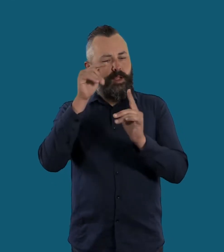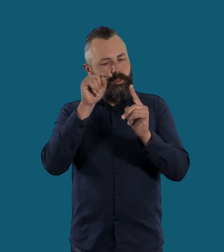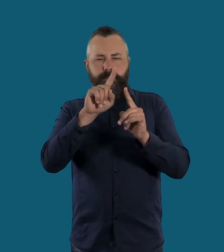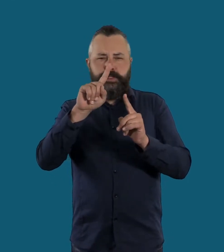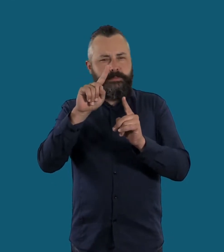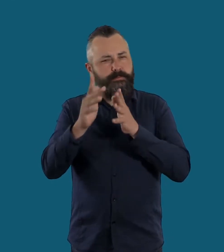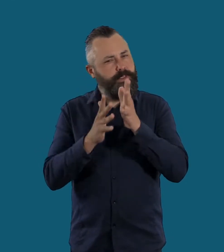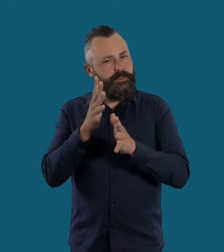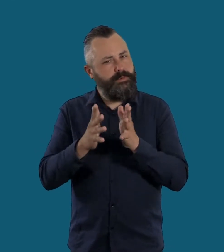What is a bushfire?